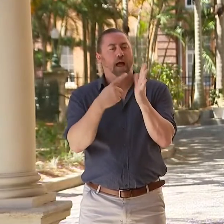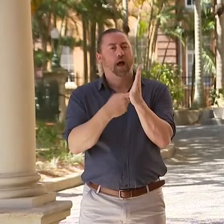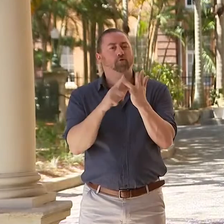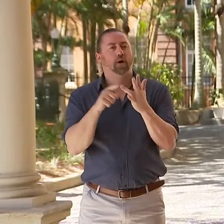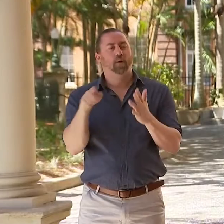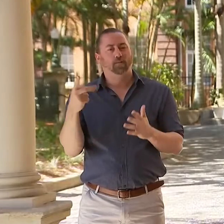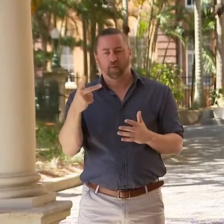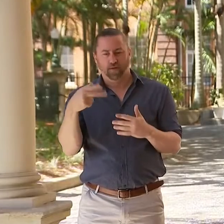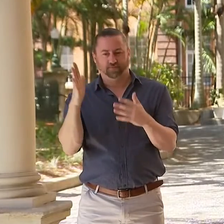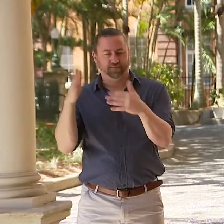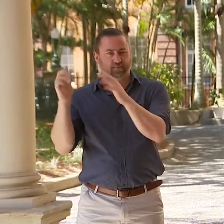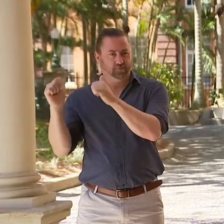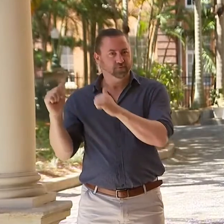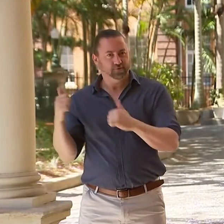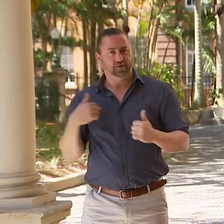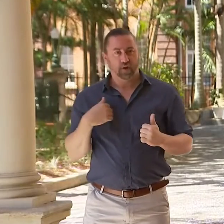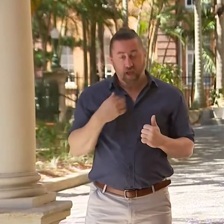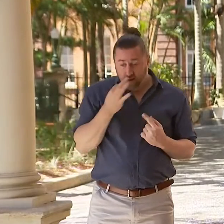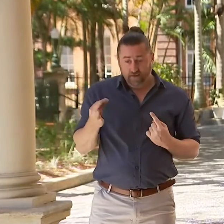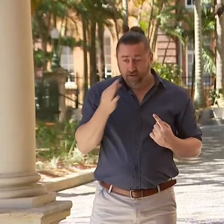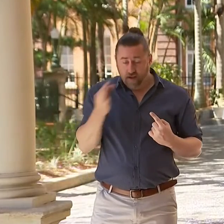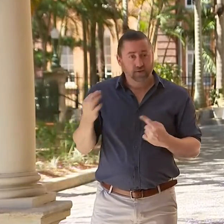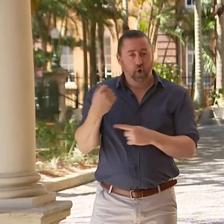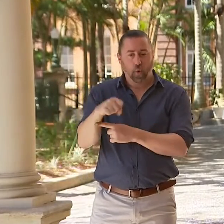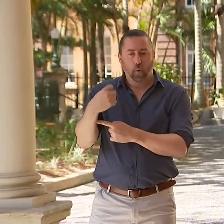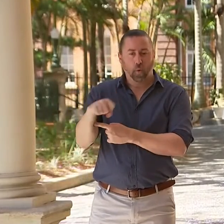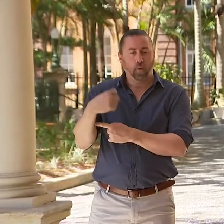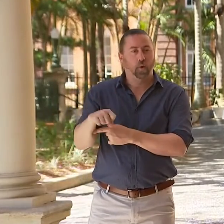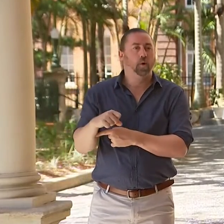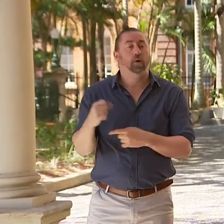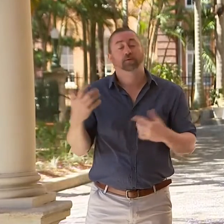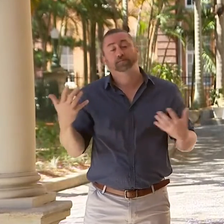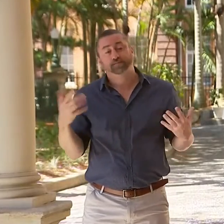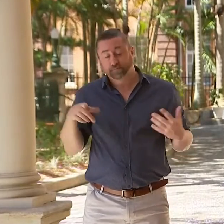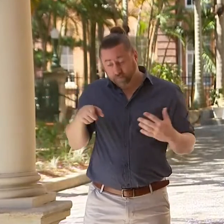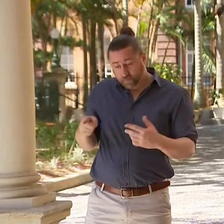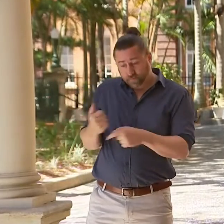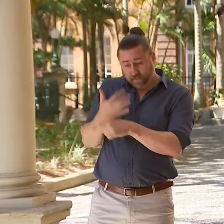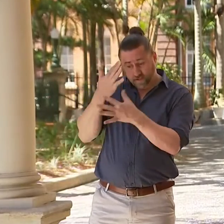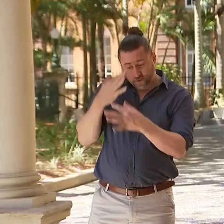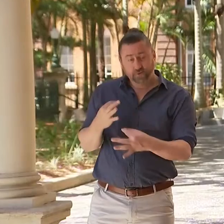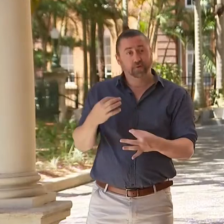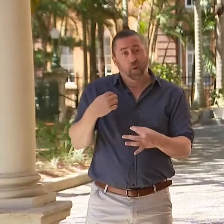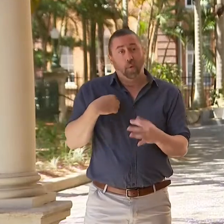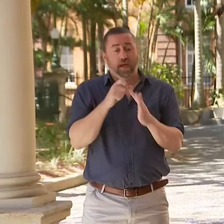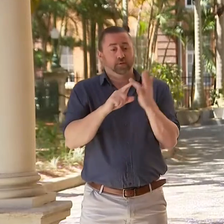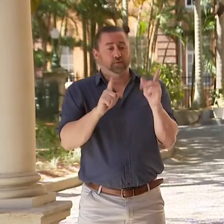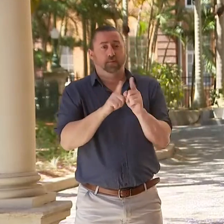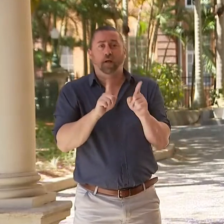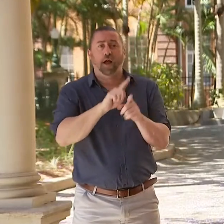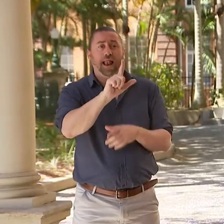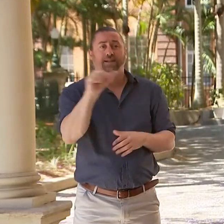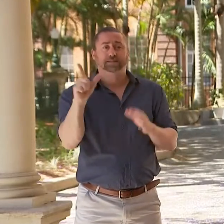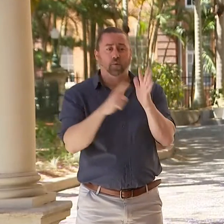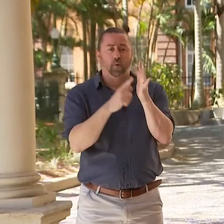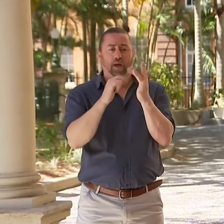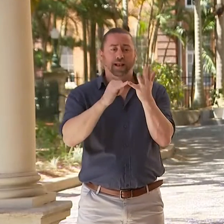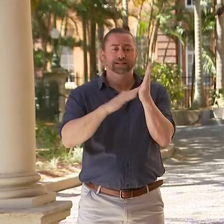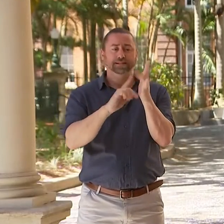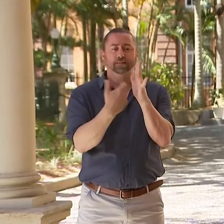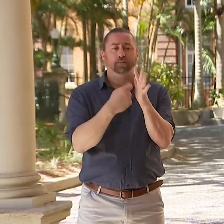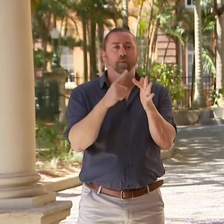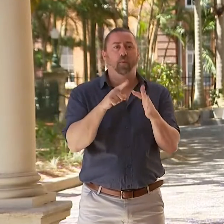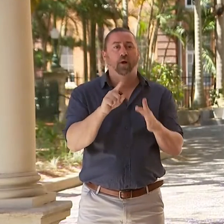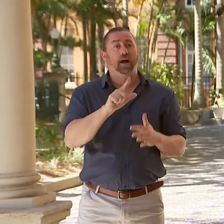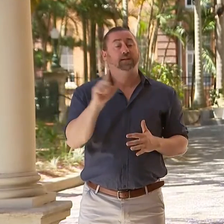declined. What we continue to do is reciprocate the arrangements put in place by New South Wales. That's what you see again today, with Lismore